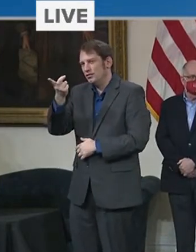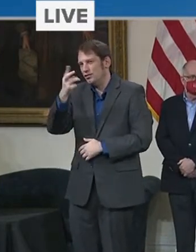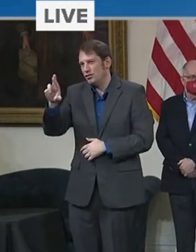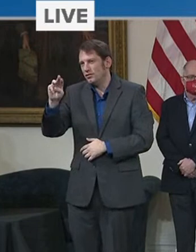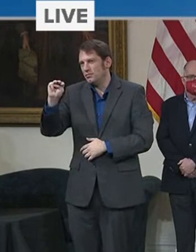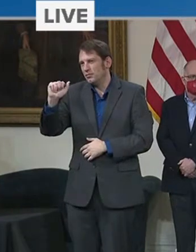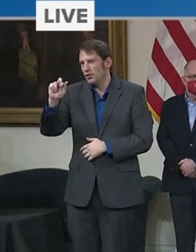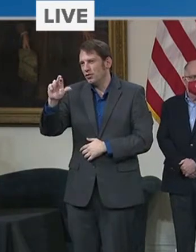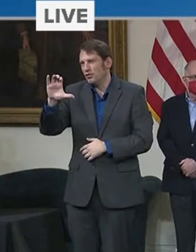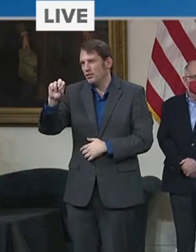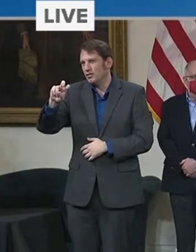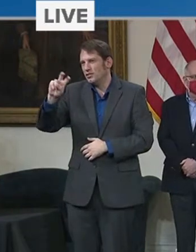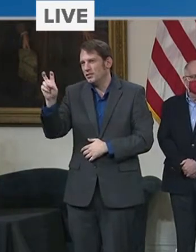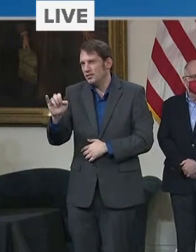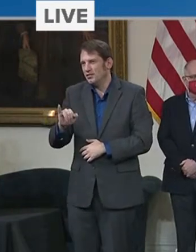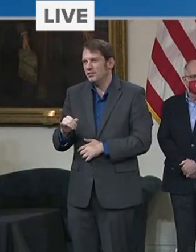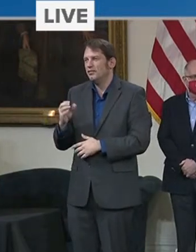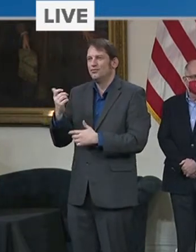afternoon to everybody.